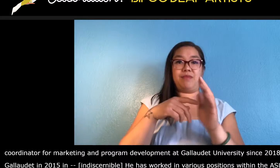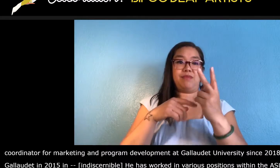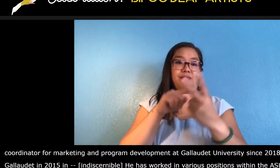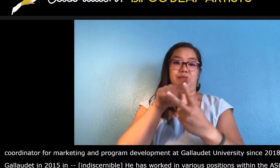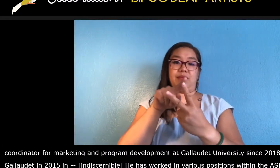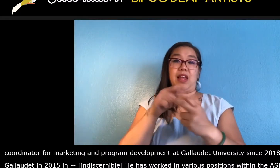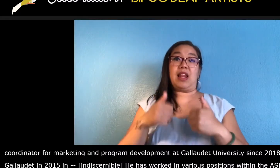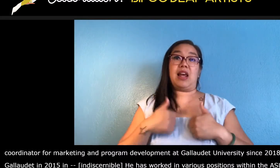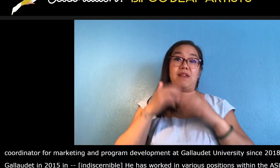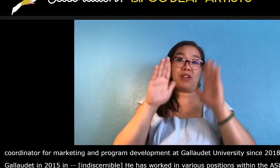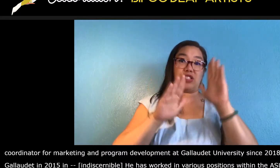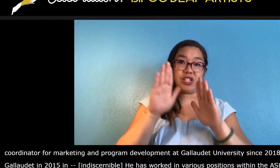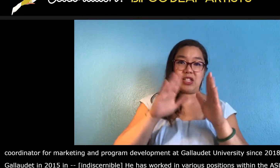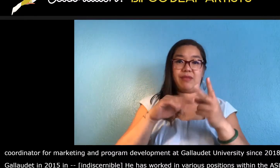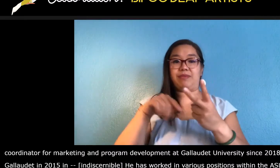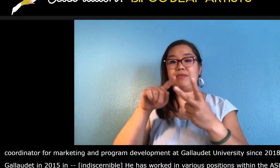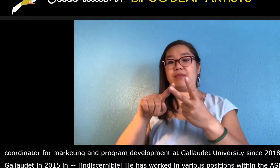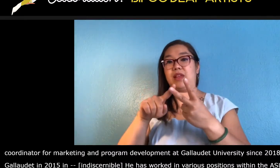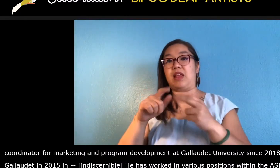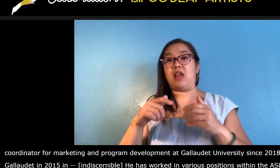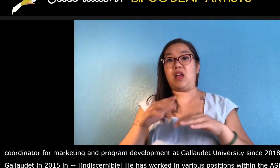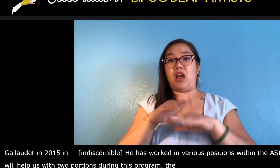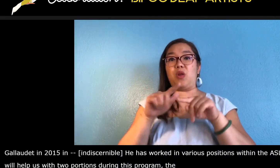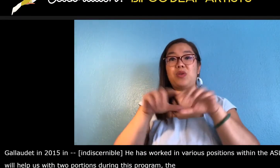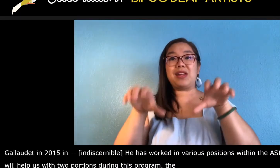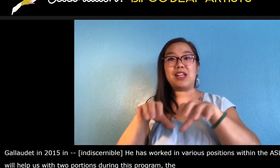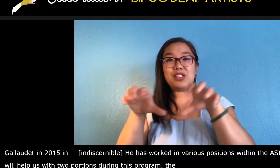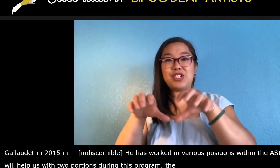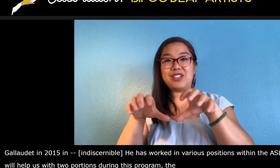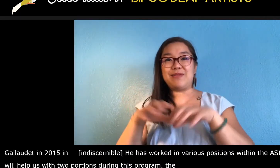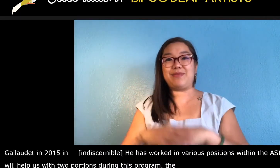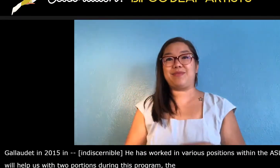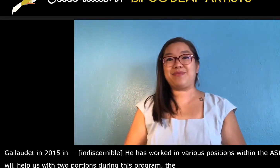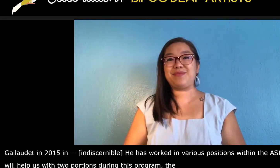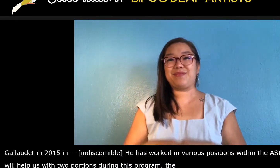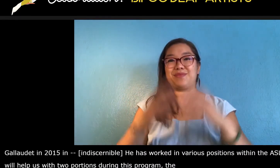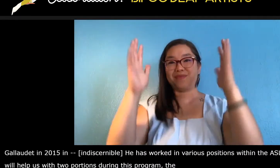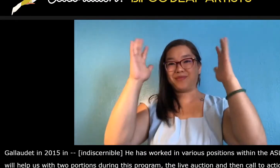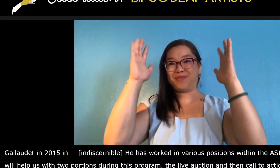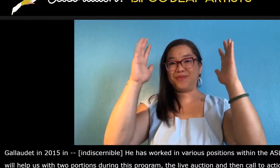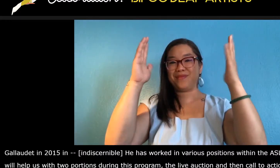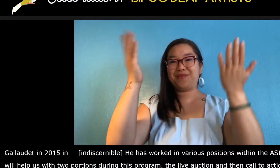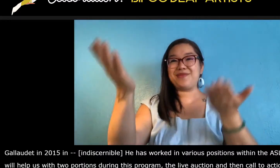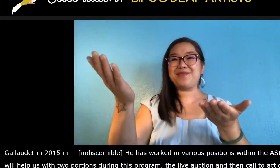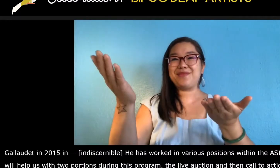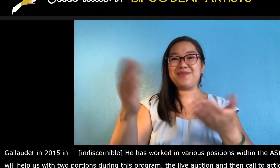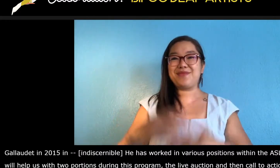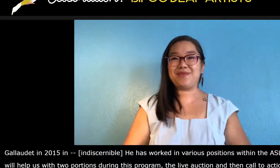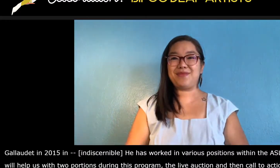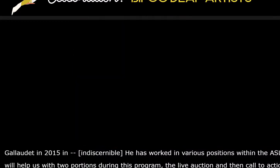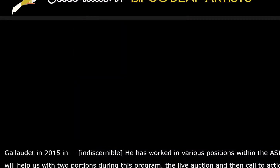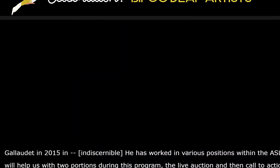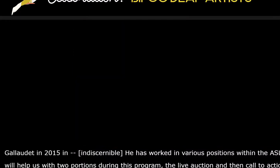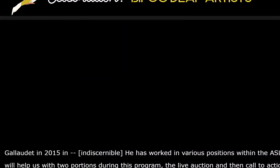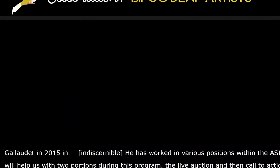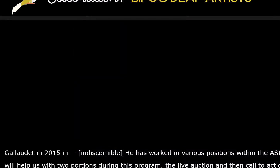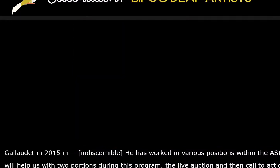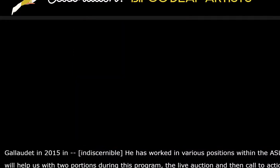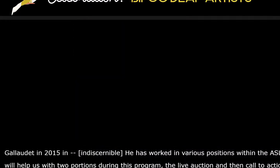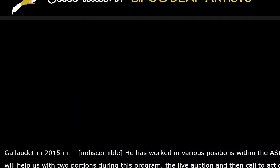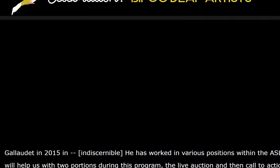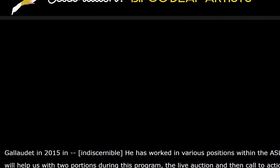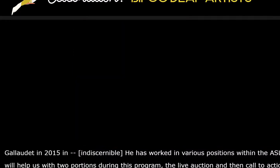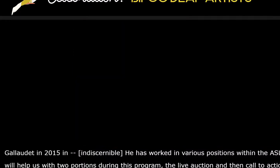this program, the live auction and then call to action. Please give warm handwaves to Guthrie.